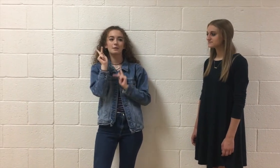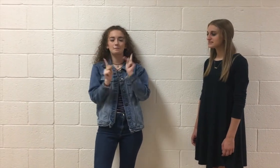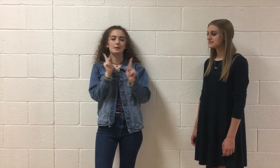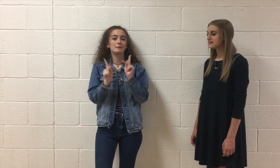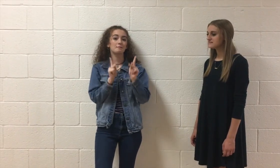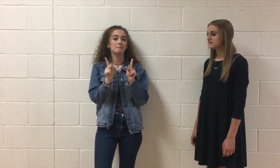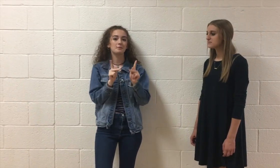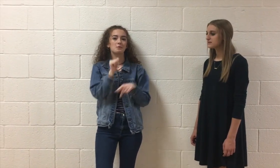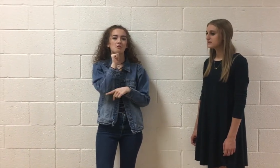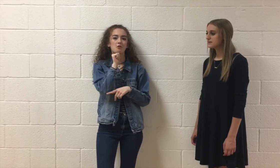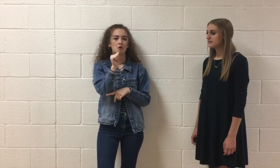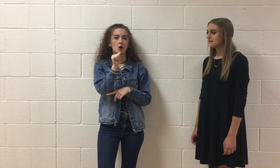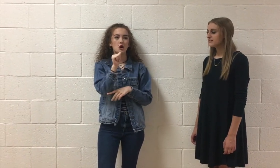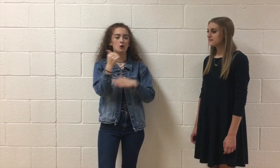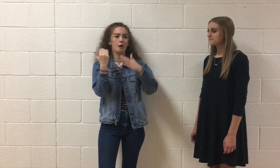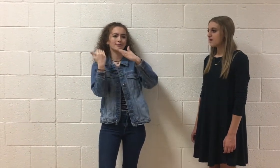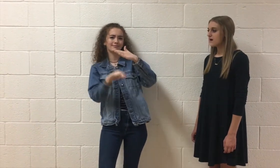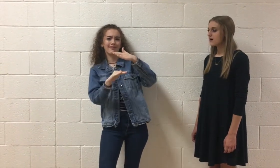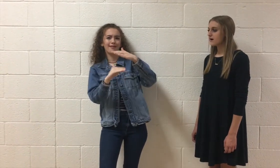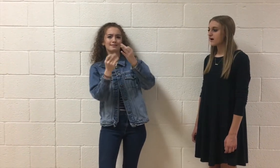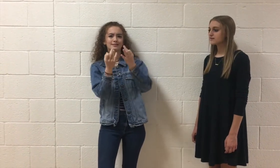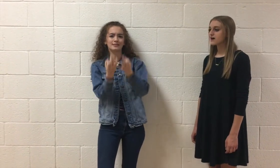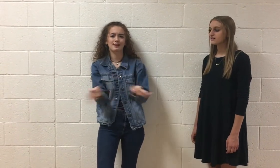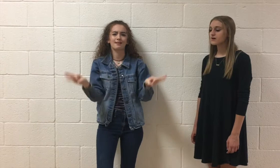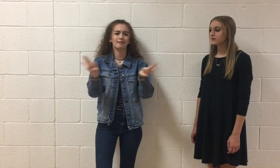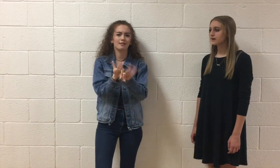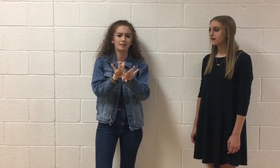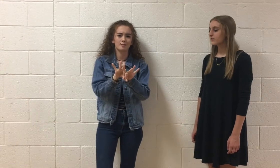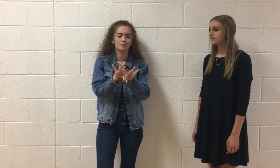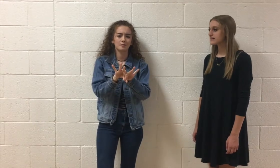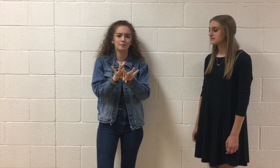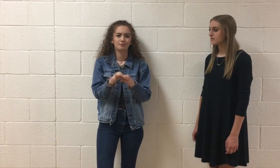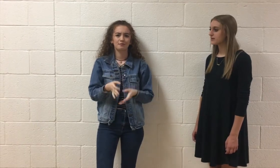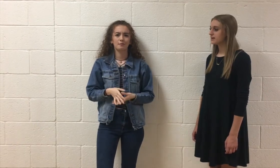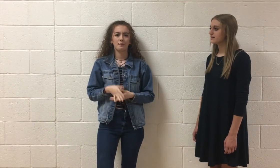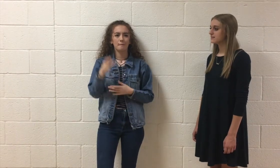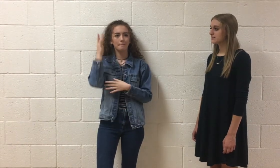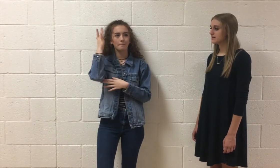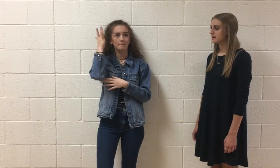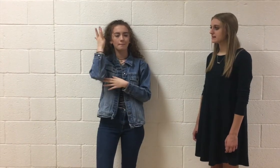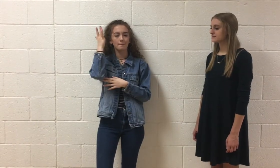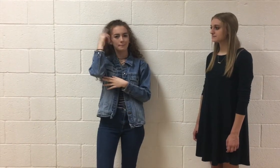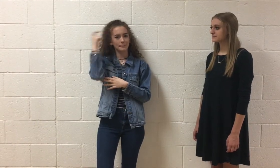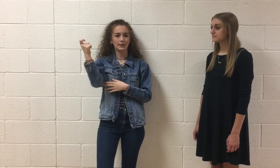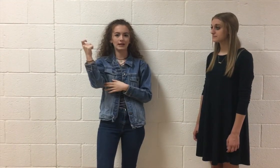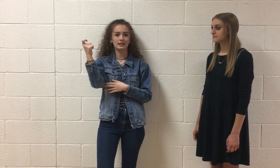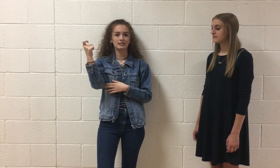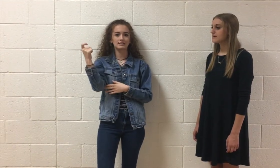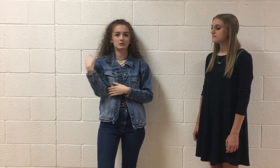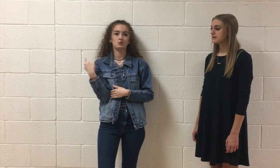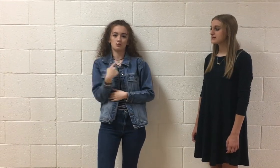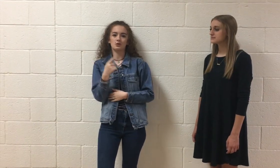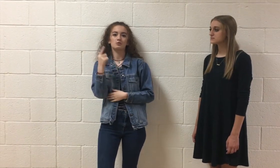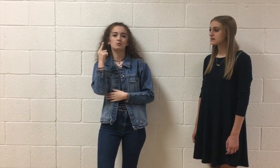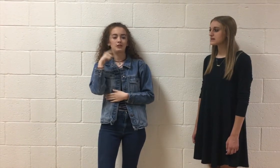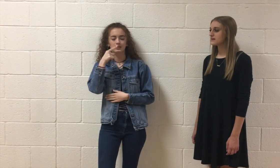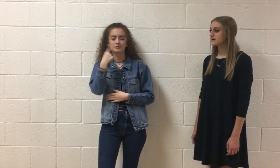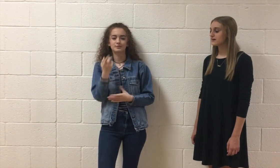The deaf people are not lower or less important than hearing, because we